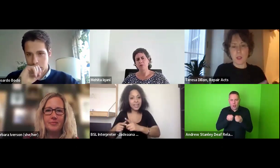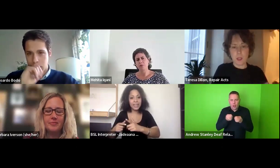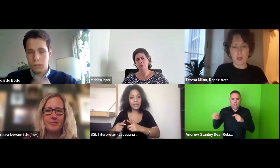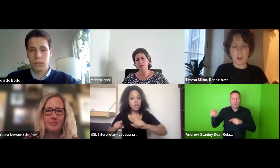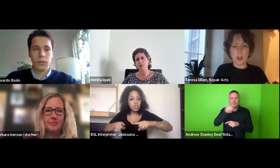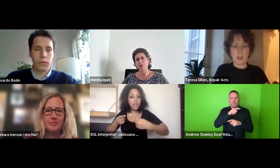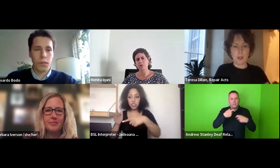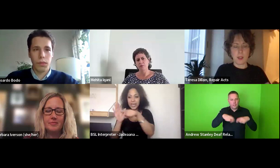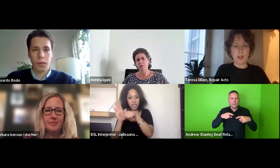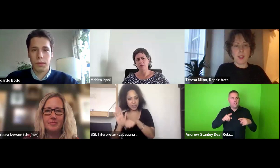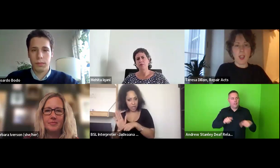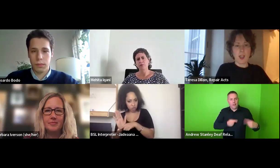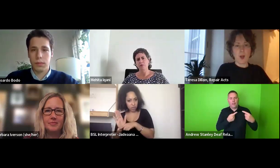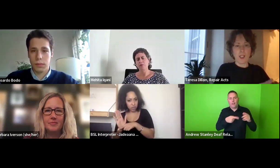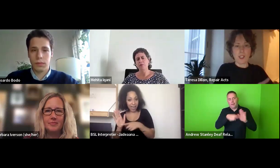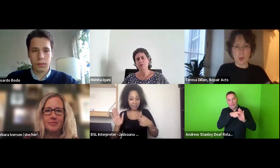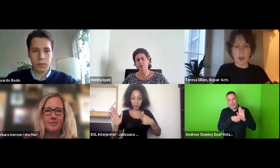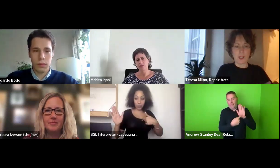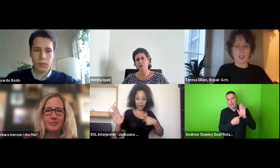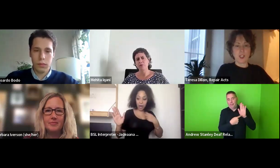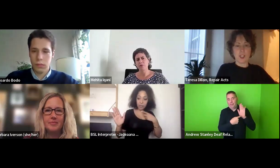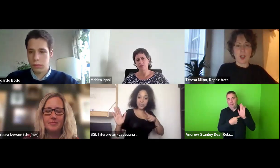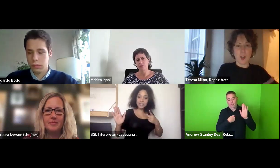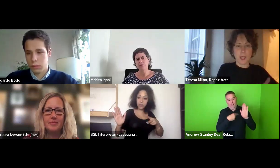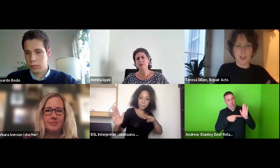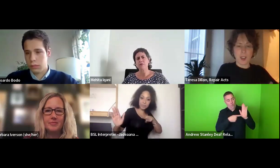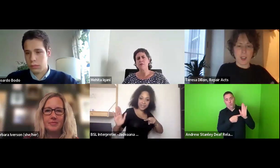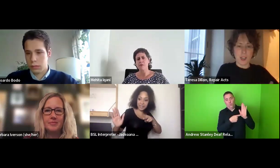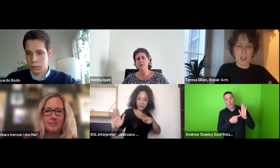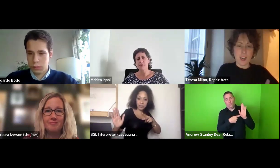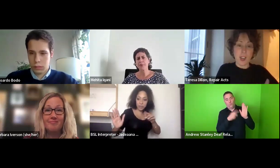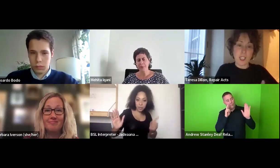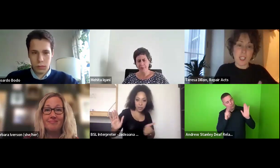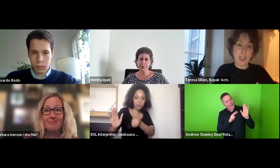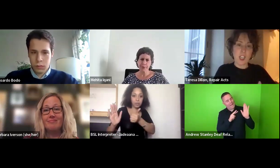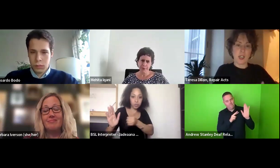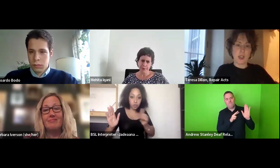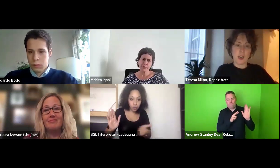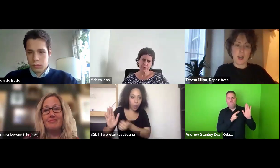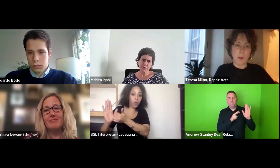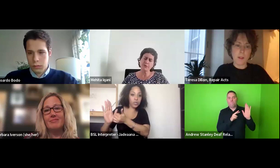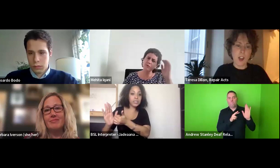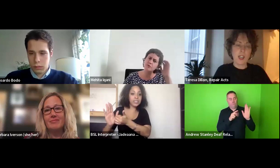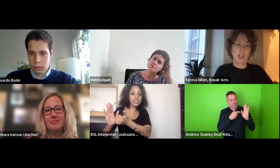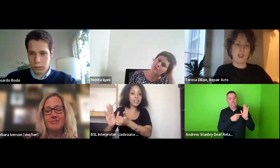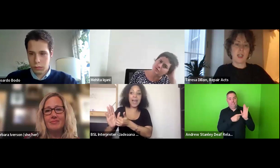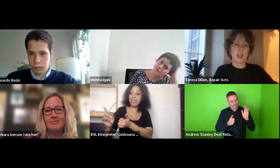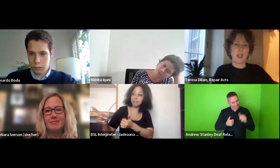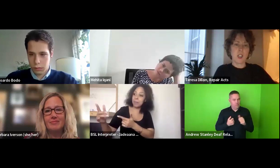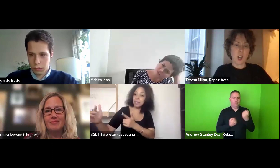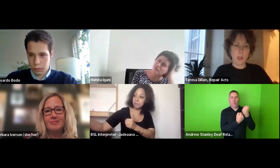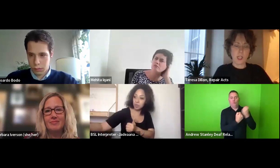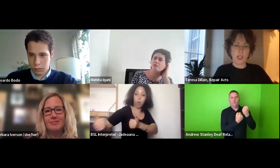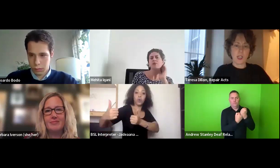then at a certain other angle, and then, you know, artistic practices are coming in articulation and in amplifying and